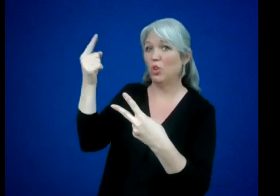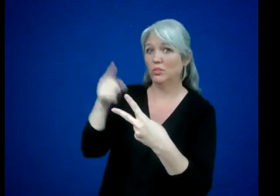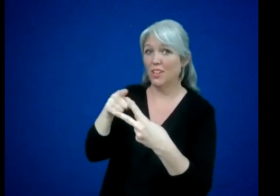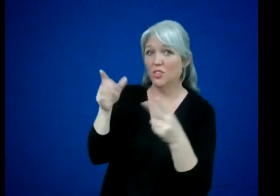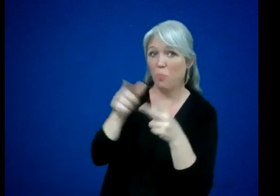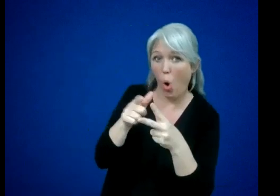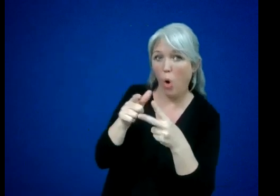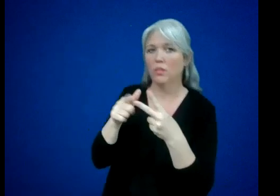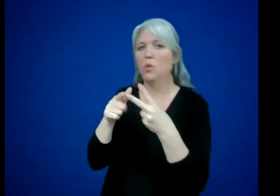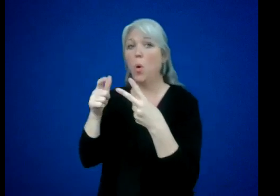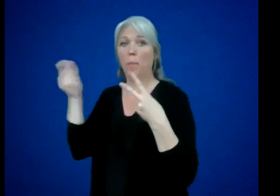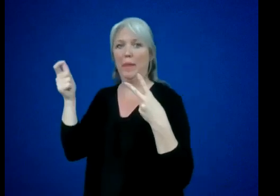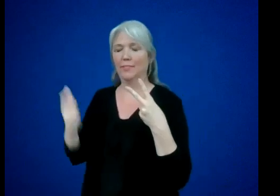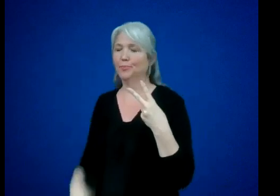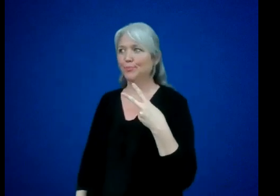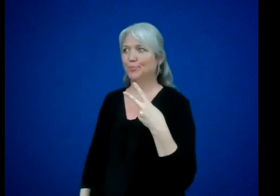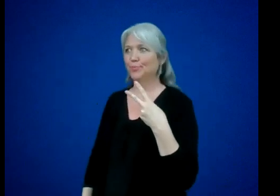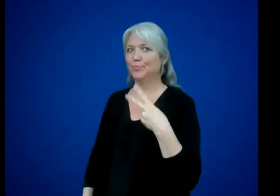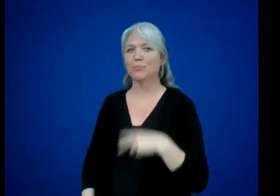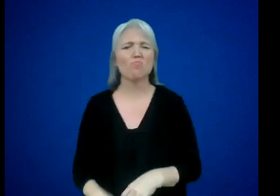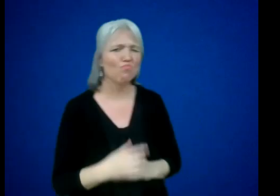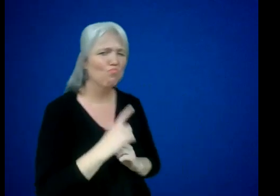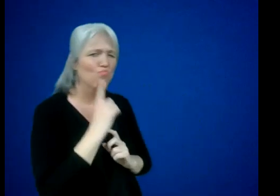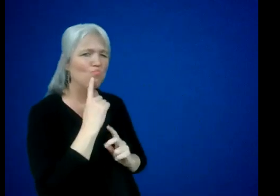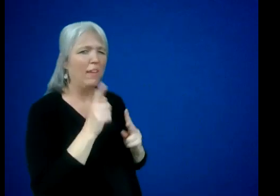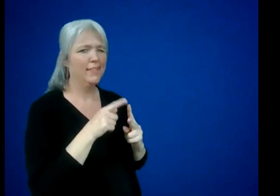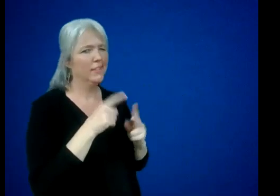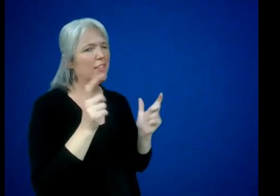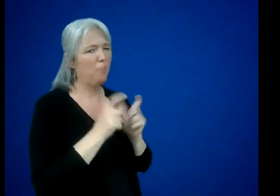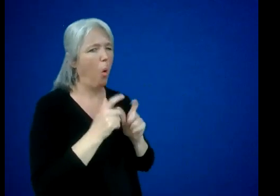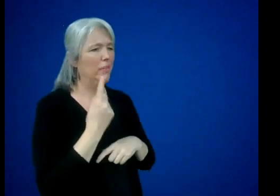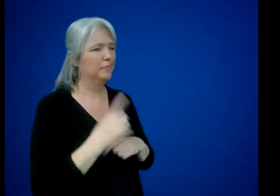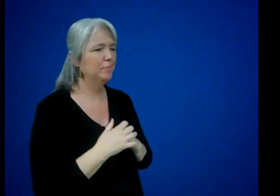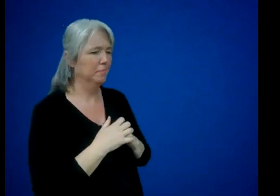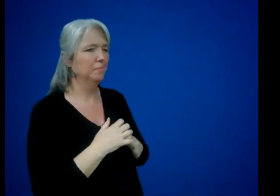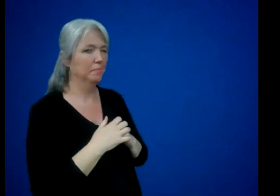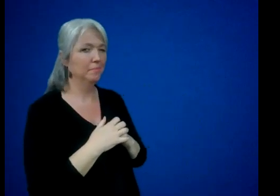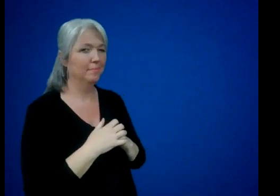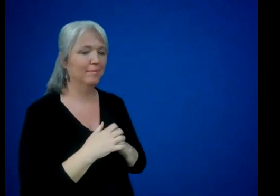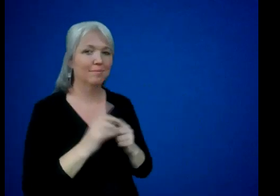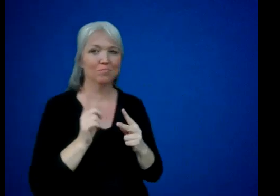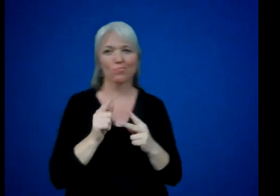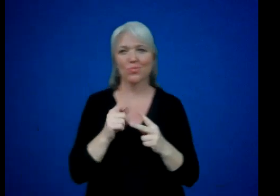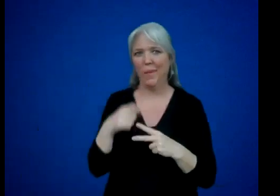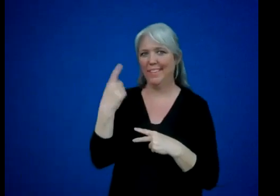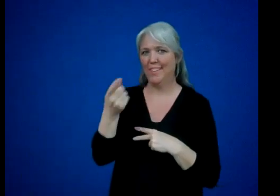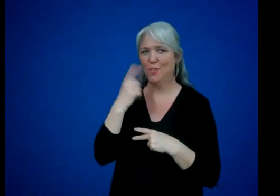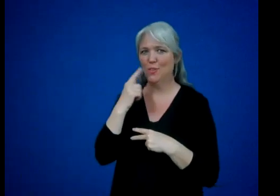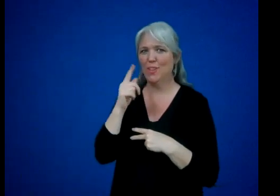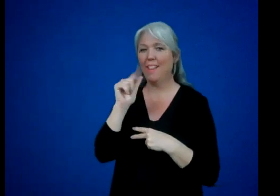or the big one. "The small one," said Gloria. I handed her the litmus lozenge, and she